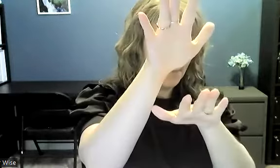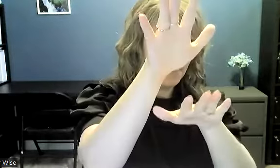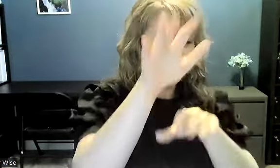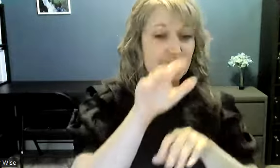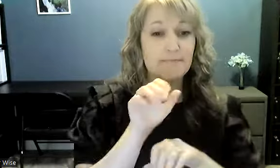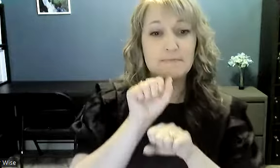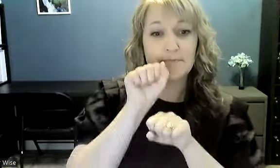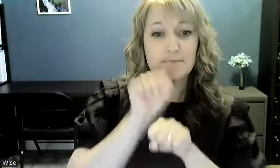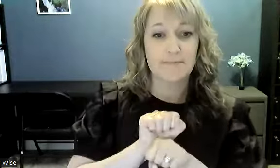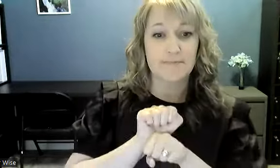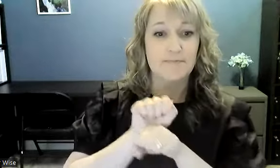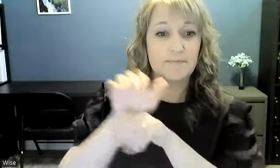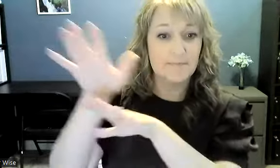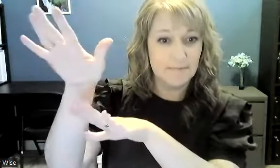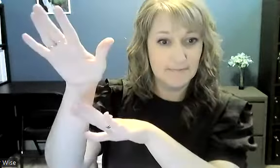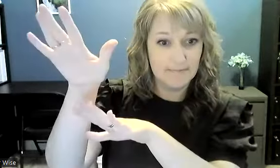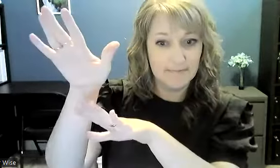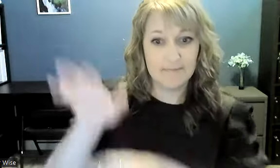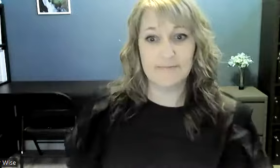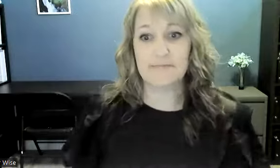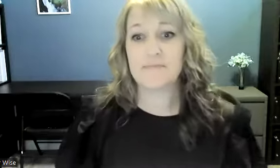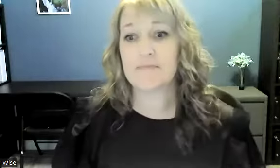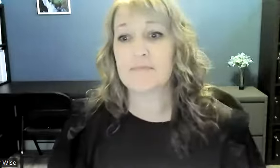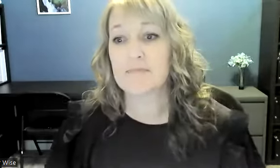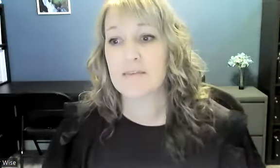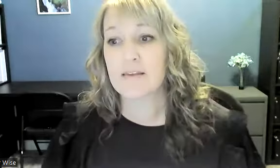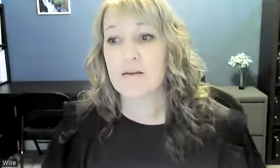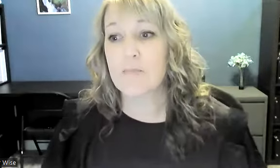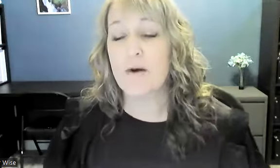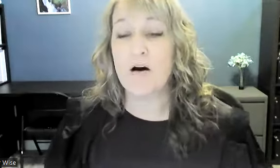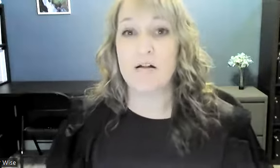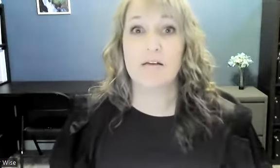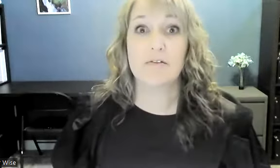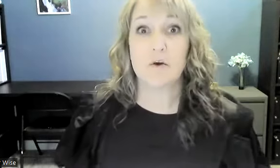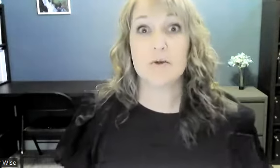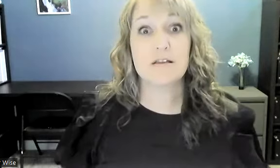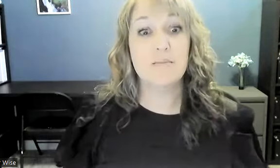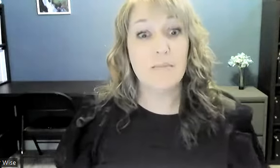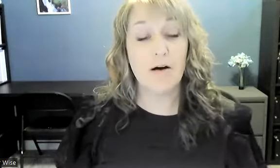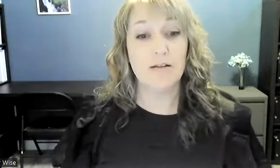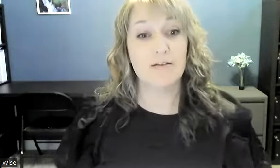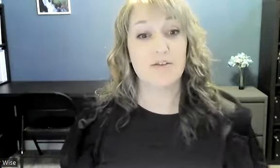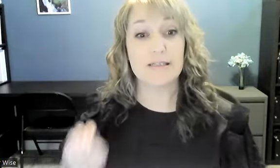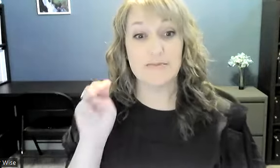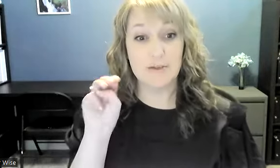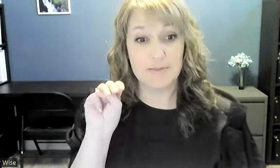Mall. Going to the mall also is